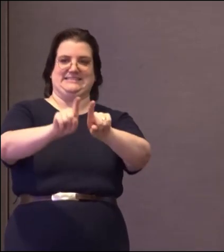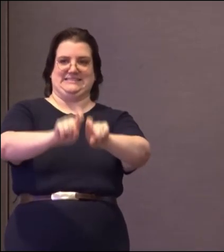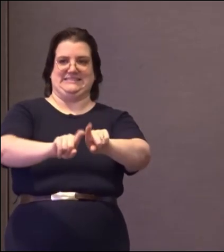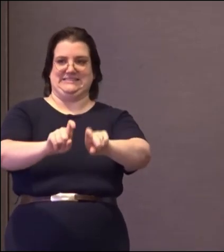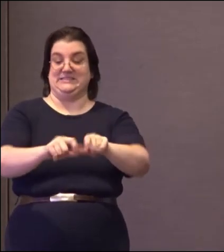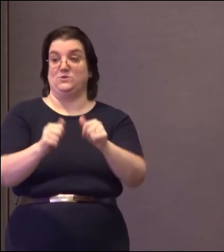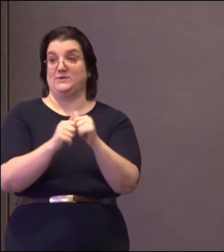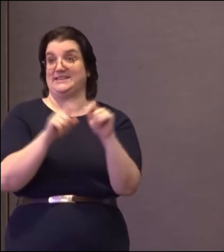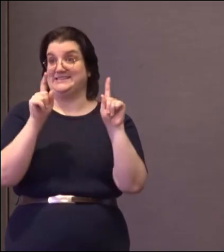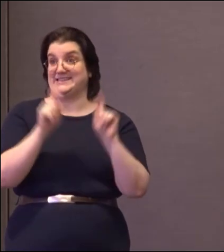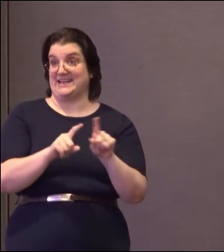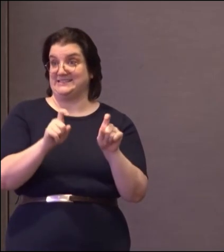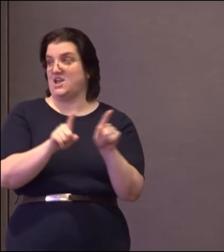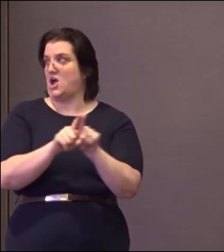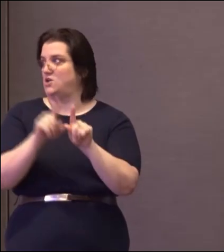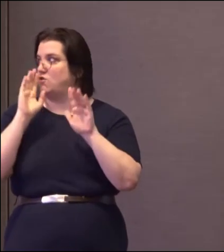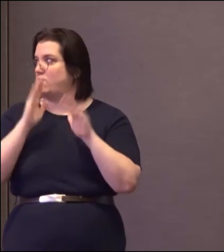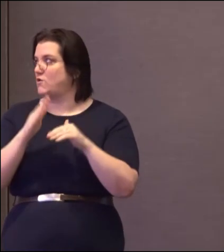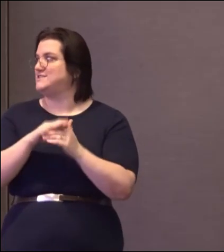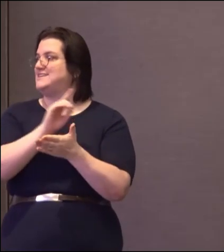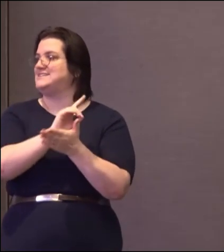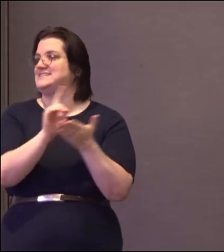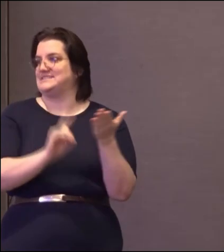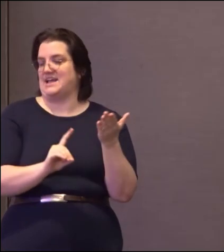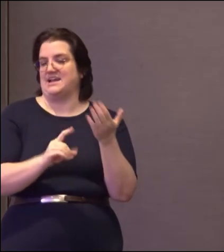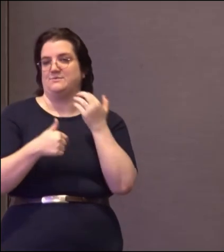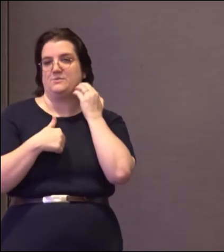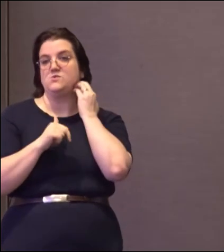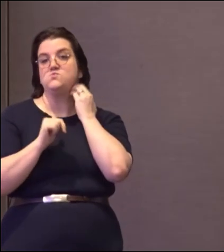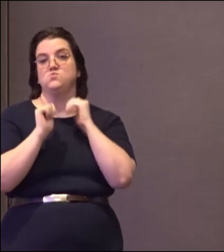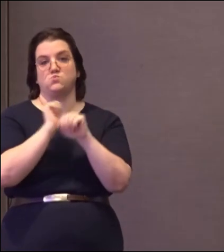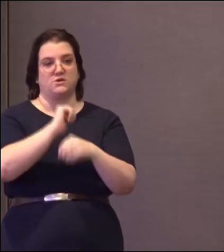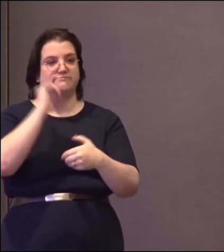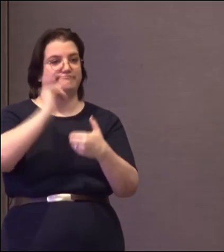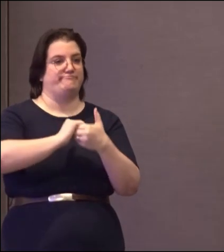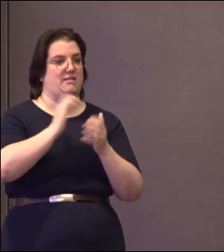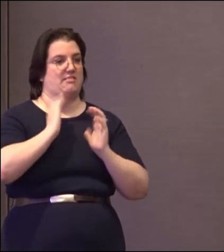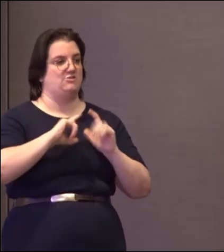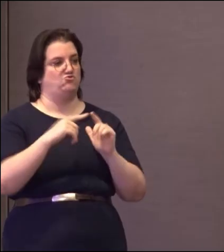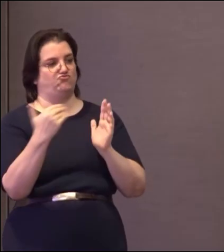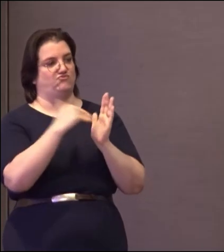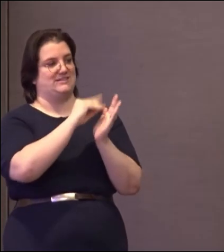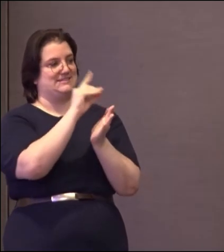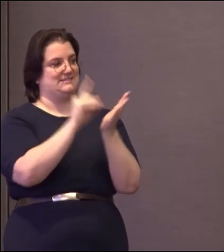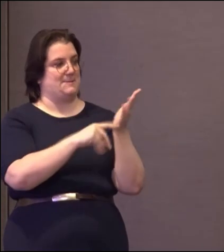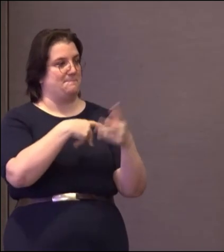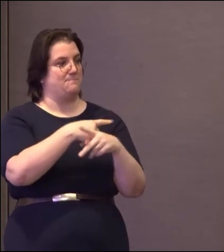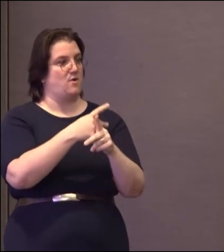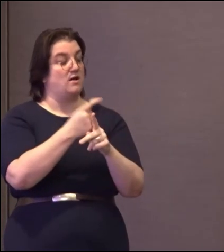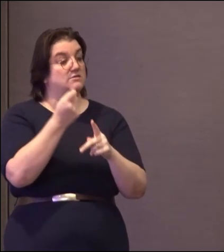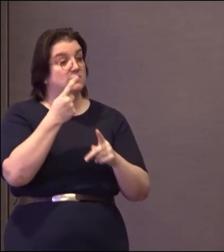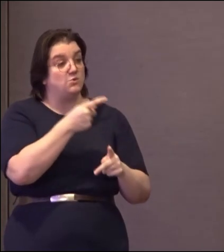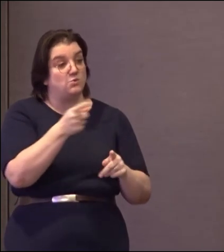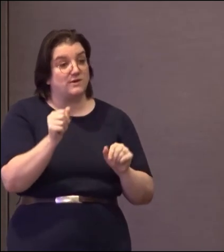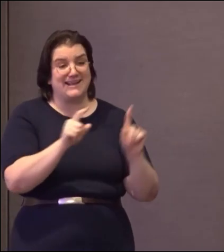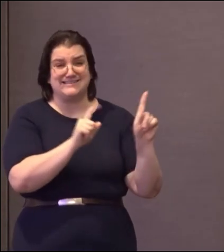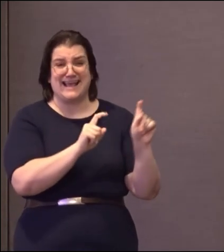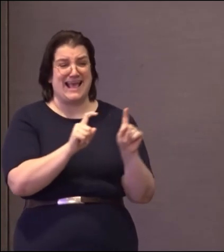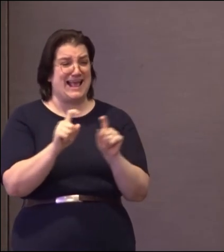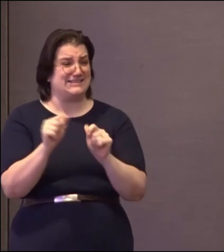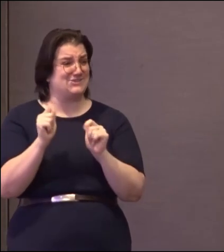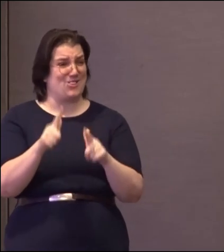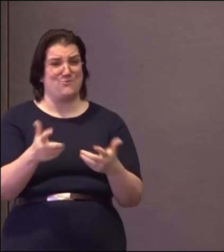with testing, we also focus on design. We work with clients to redesign their products because you can test all you